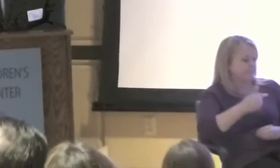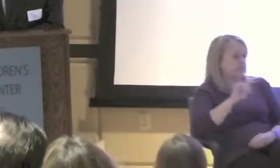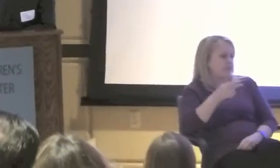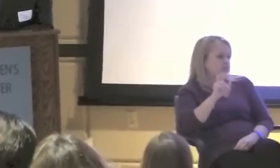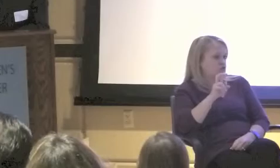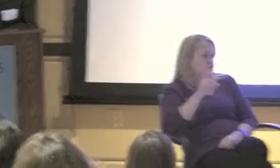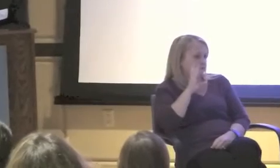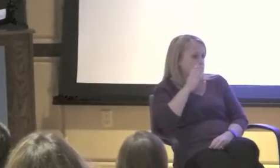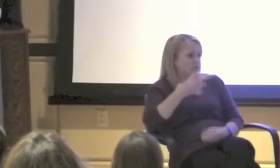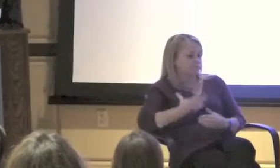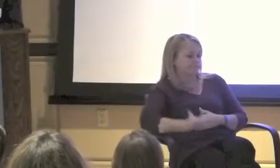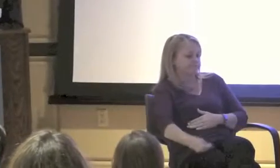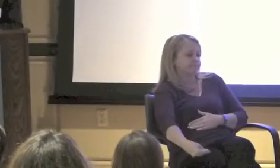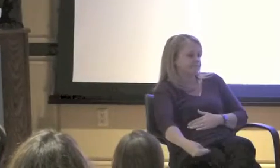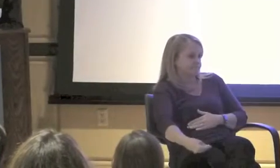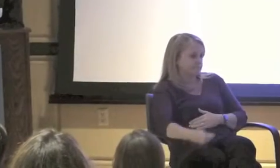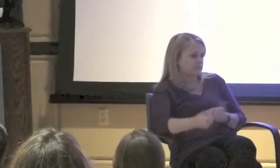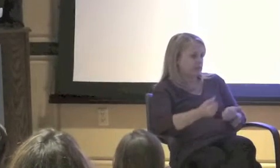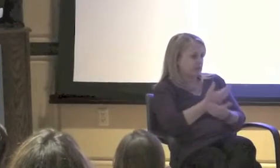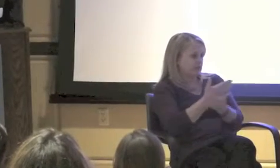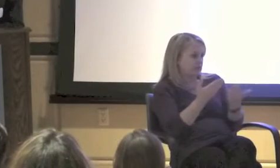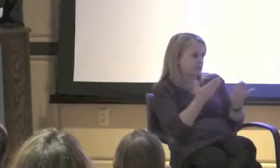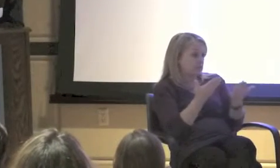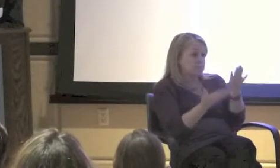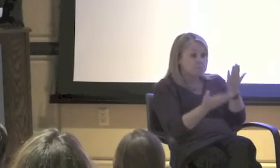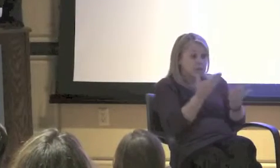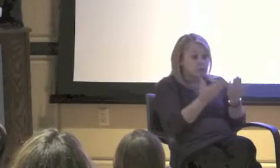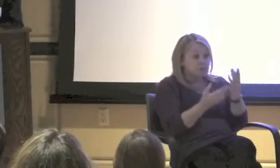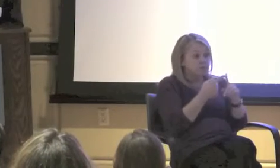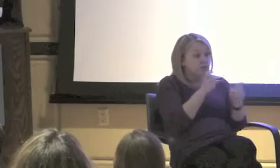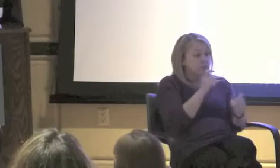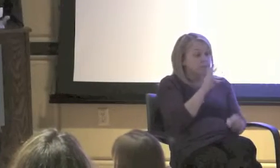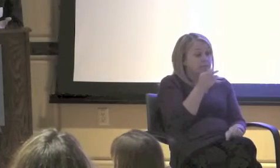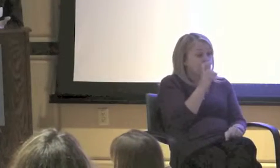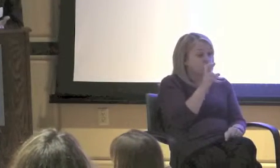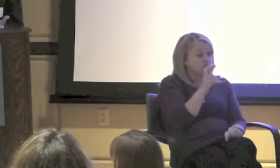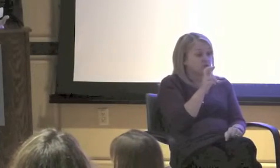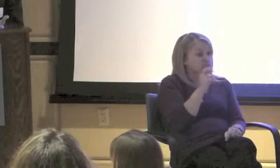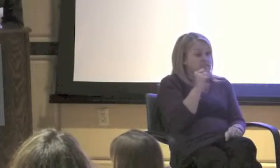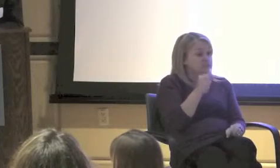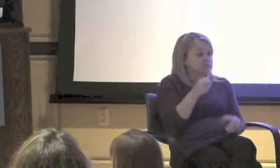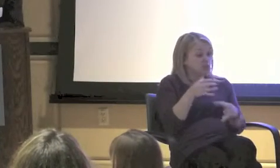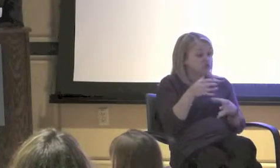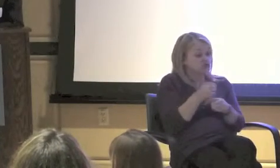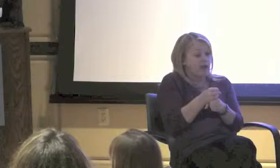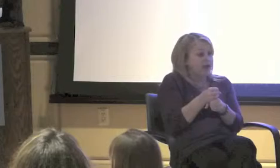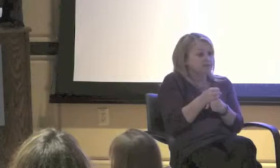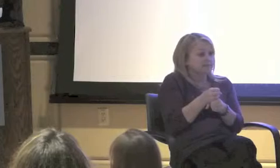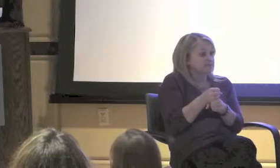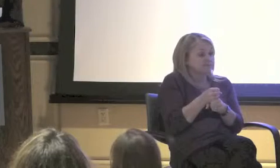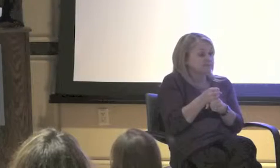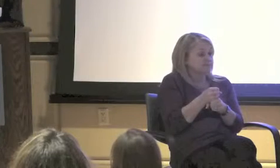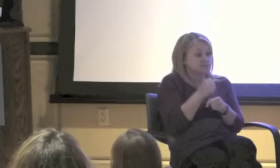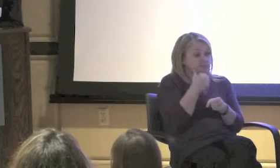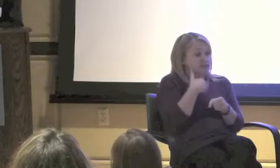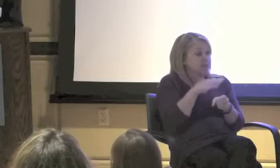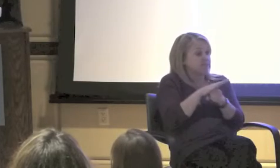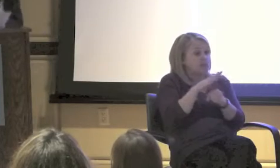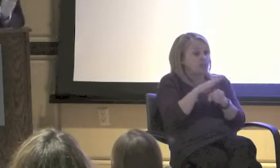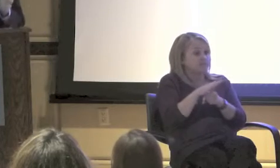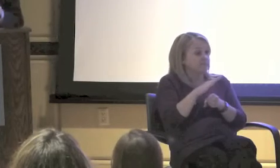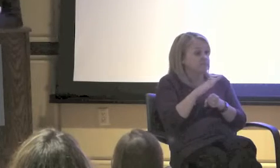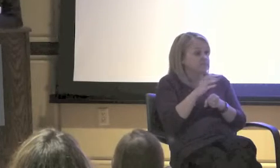order to empty the bladder. That may be as a result of a bladder that just won't contract. It doesn't have enough